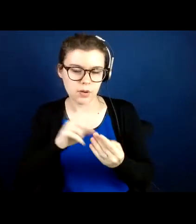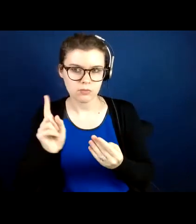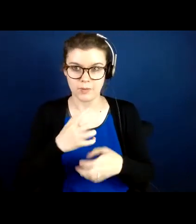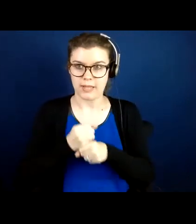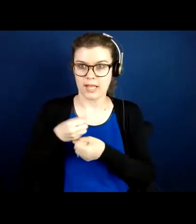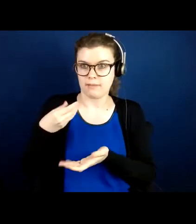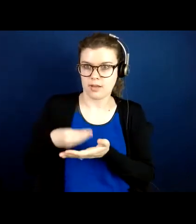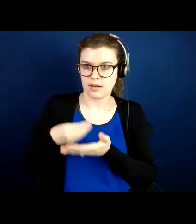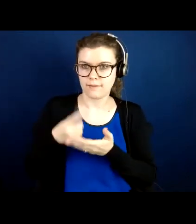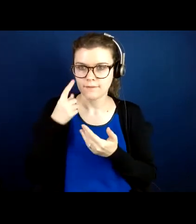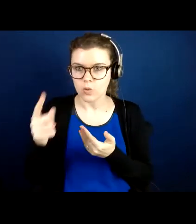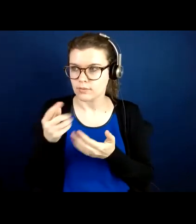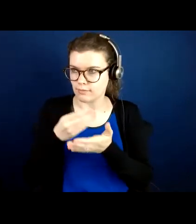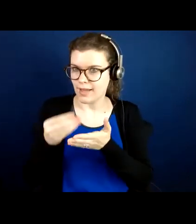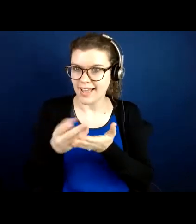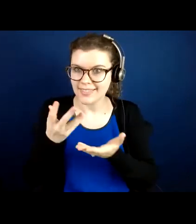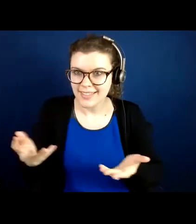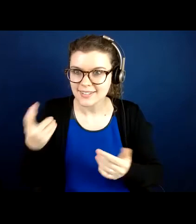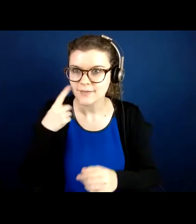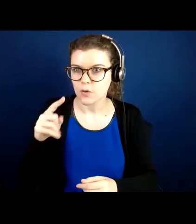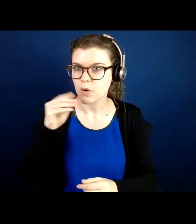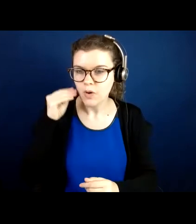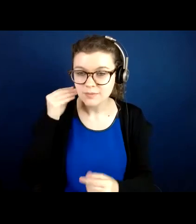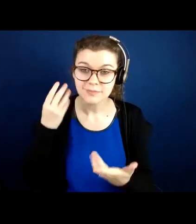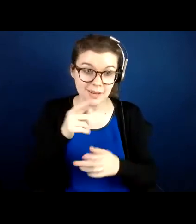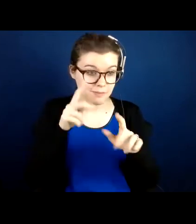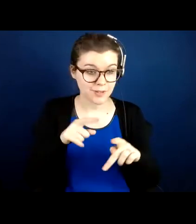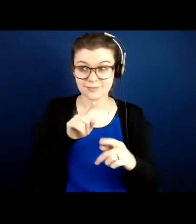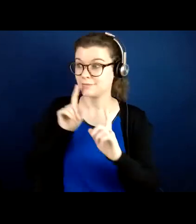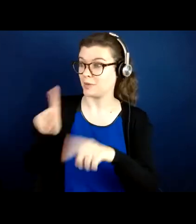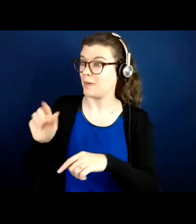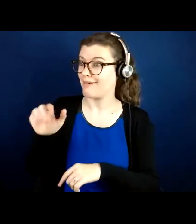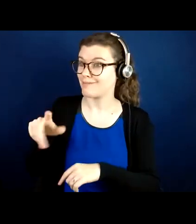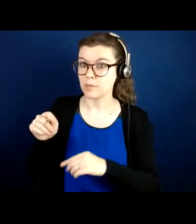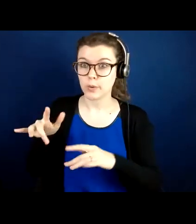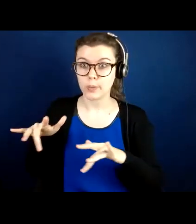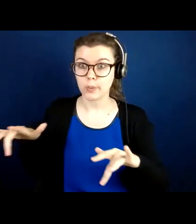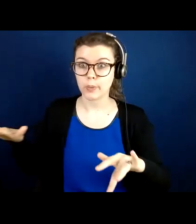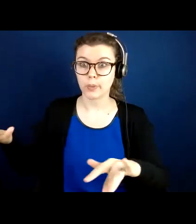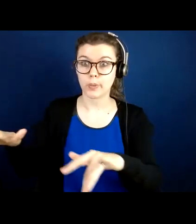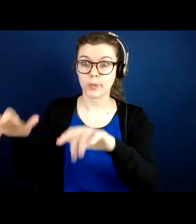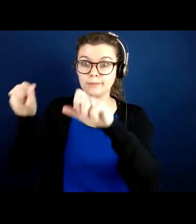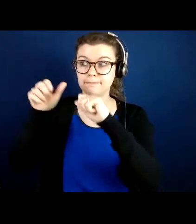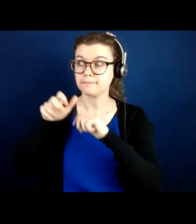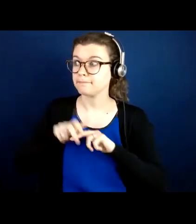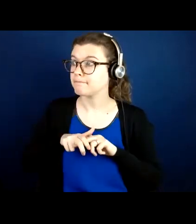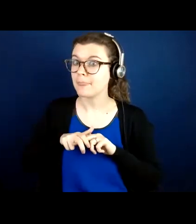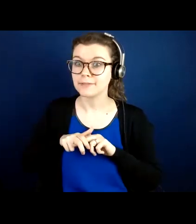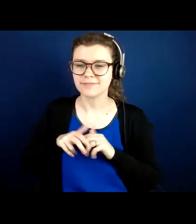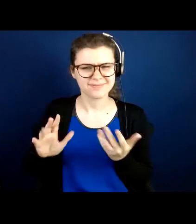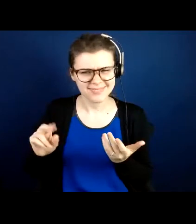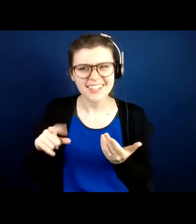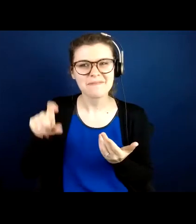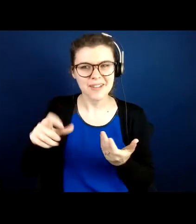home goods. But when the person goes into their apartment, it needs to not be empty. It needs to have what they need